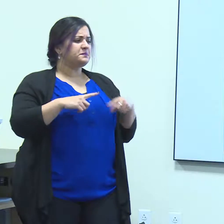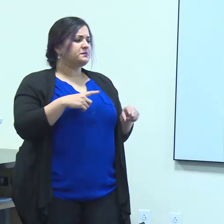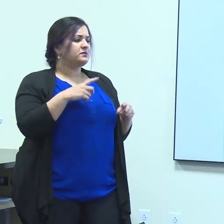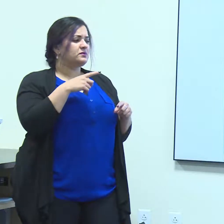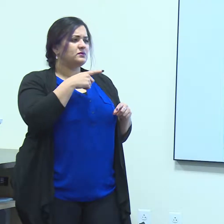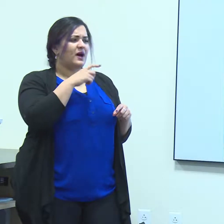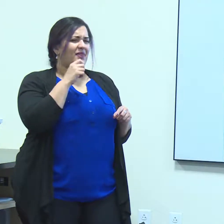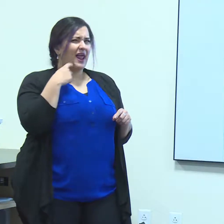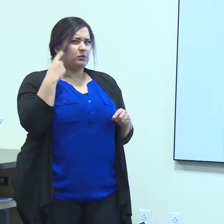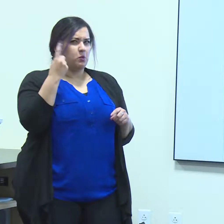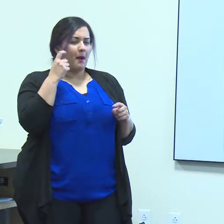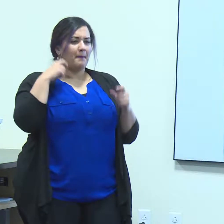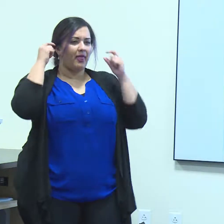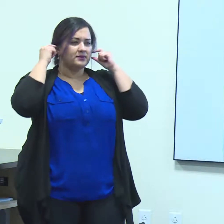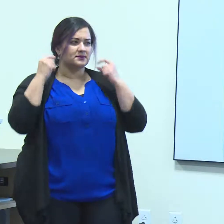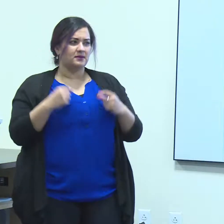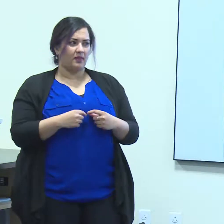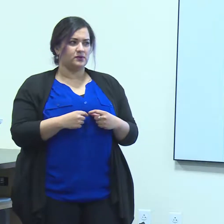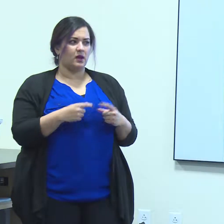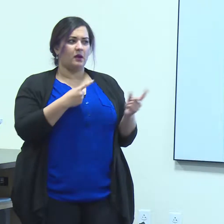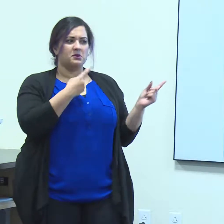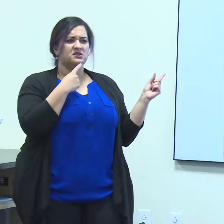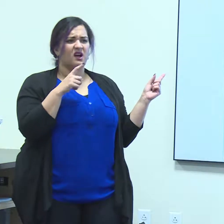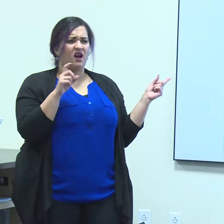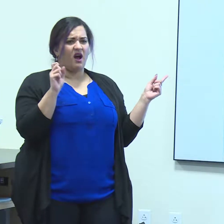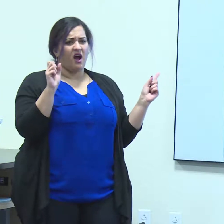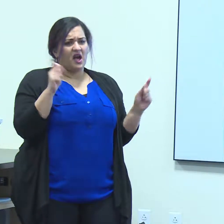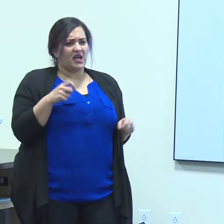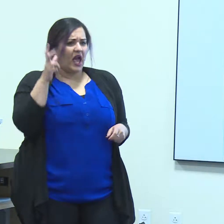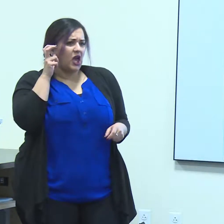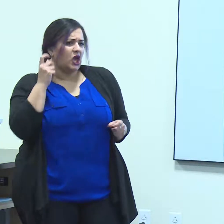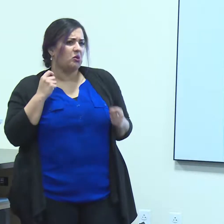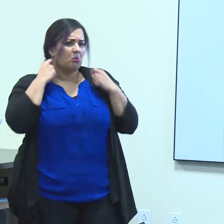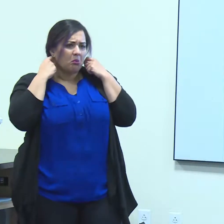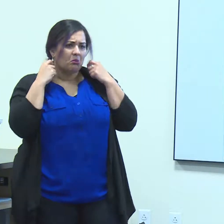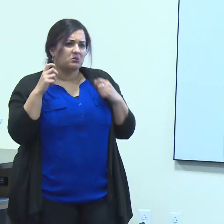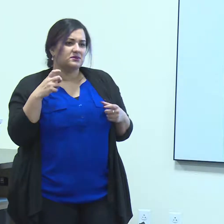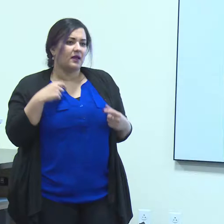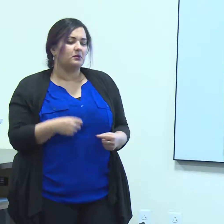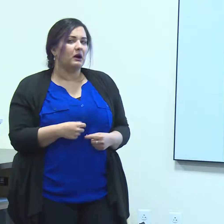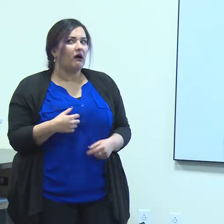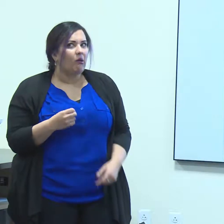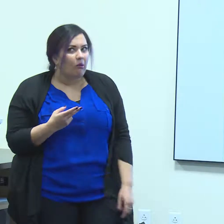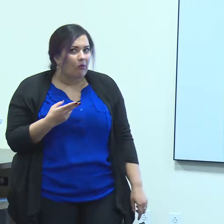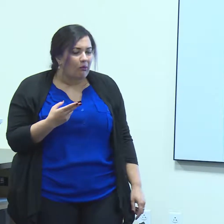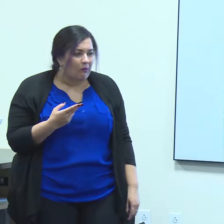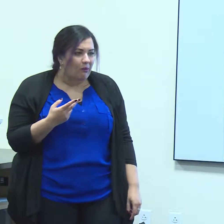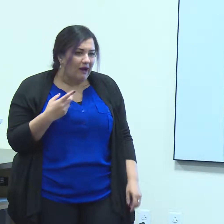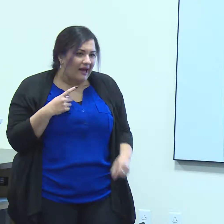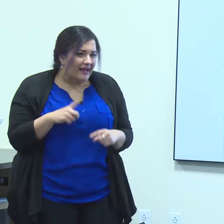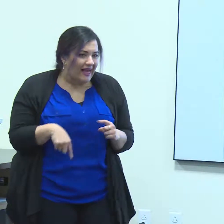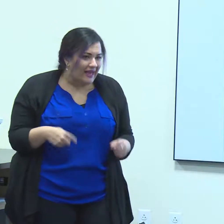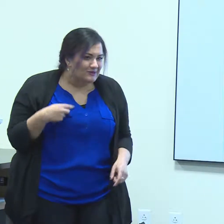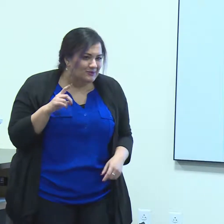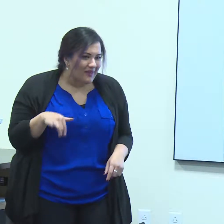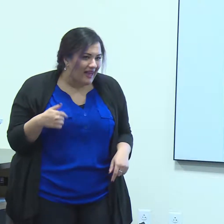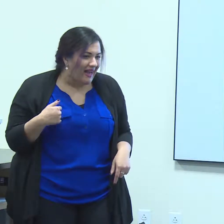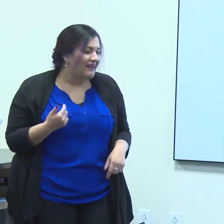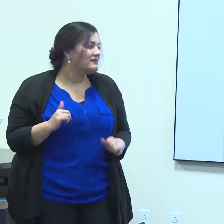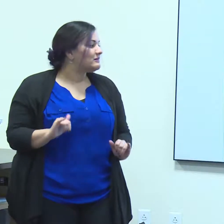sign very well. I was asking him about the stethoscope, and he said that he can hear, with the stethoscope, which I